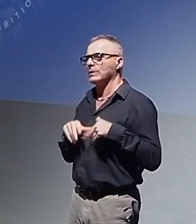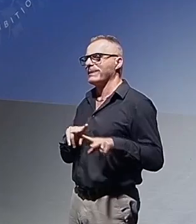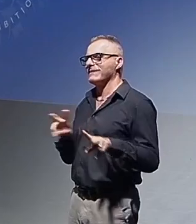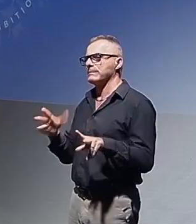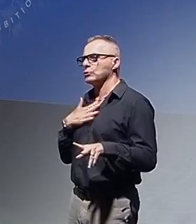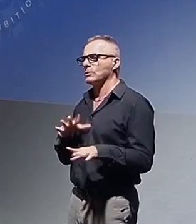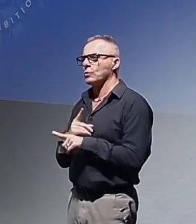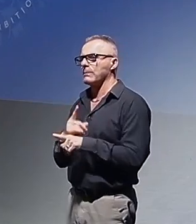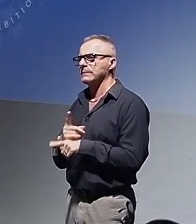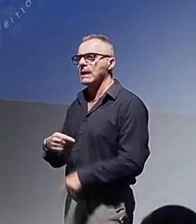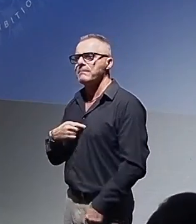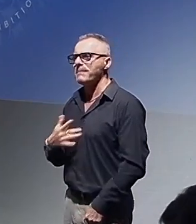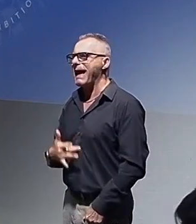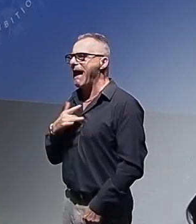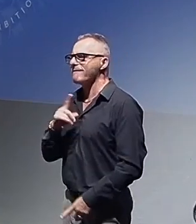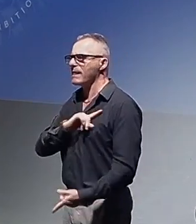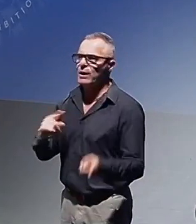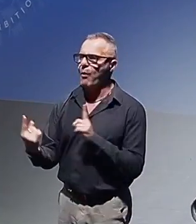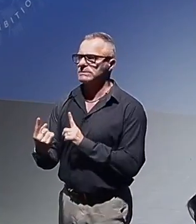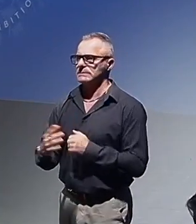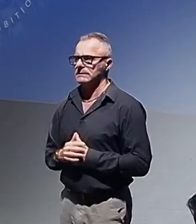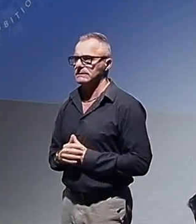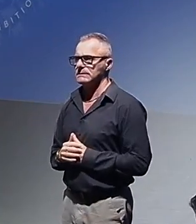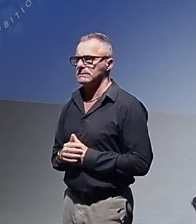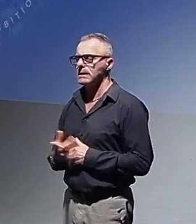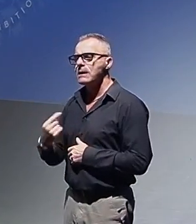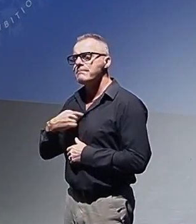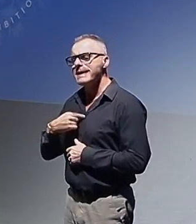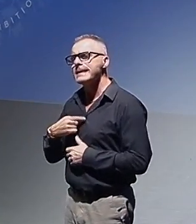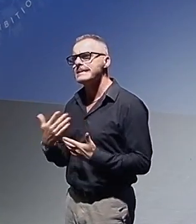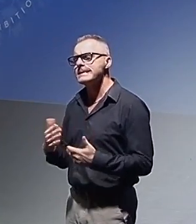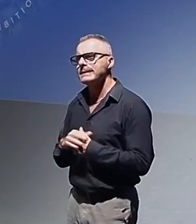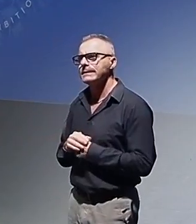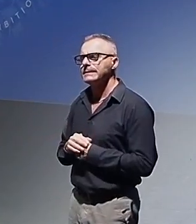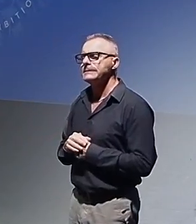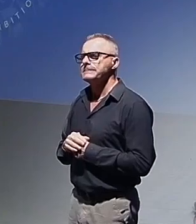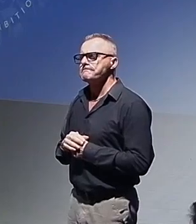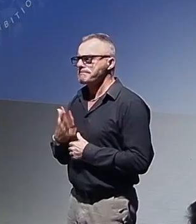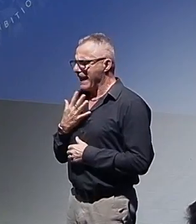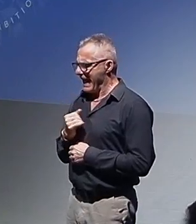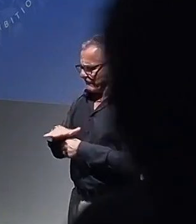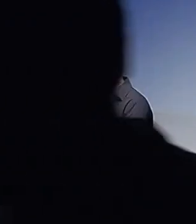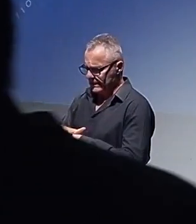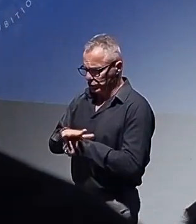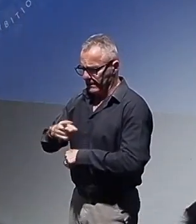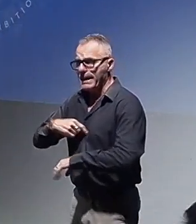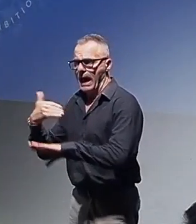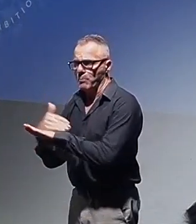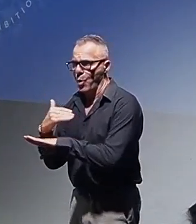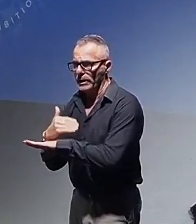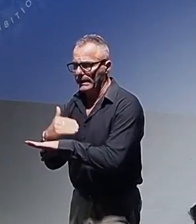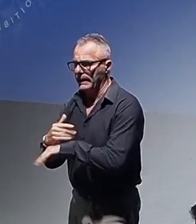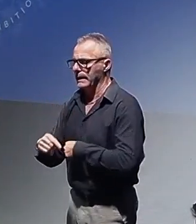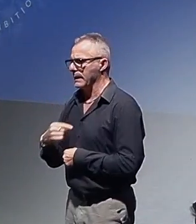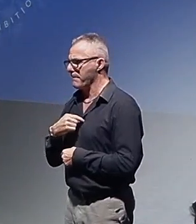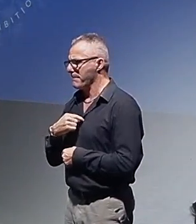about it. I feel like the opposite, and again I said it from previous position where I'm working and I get to